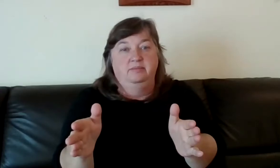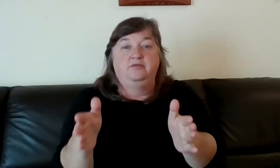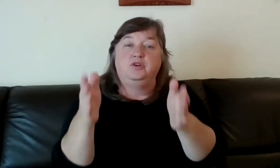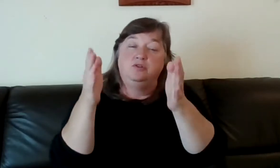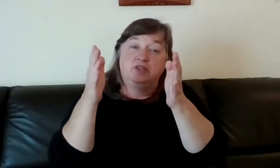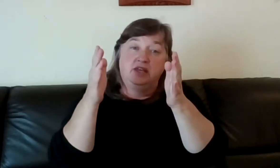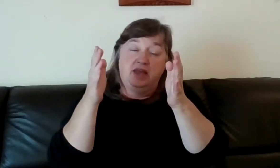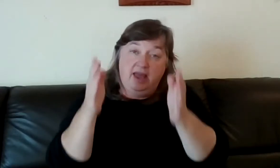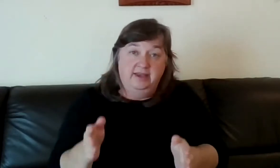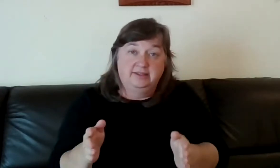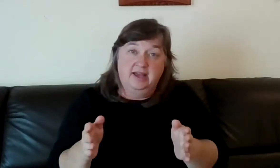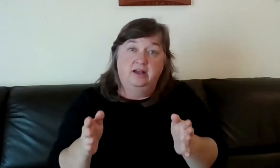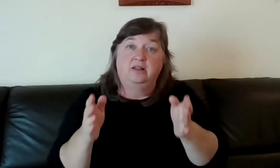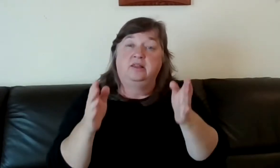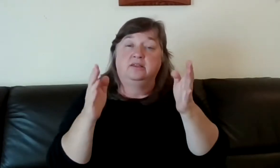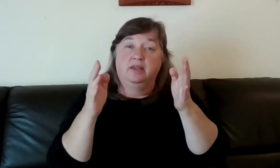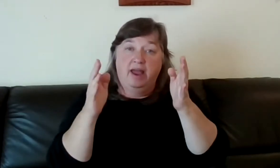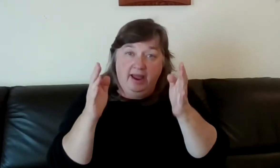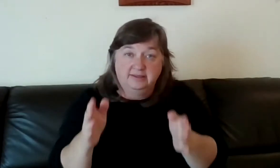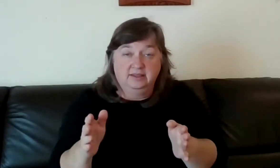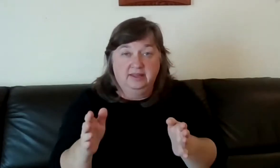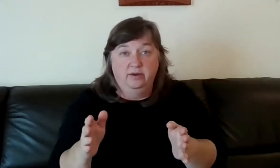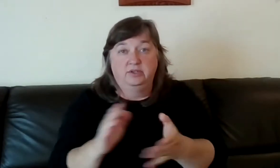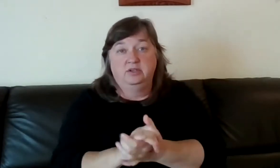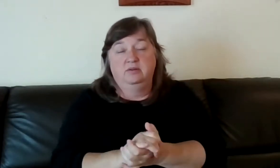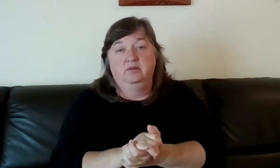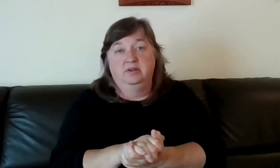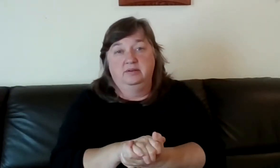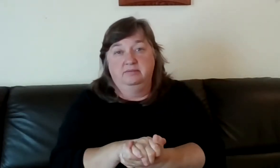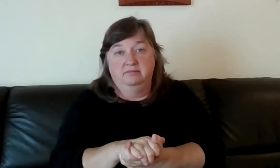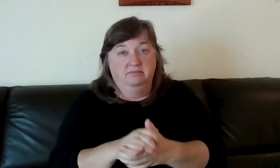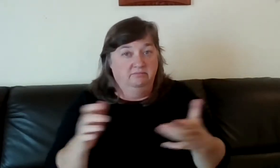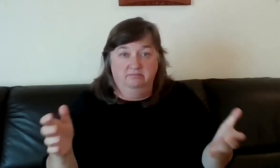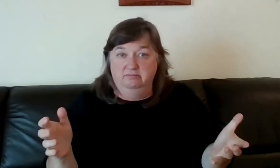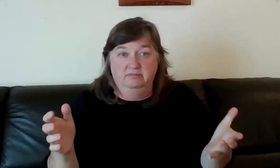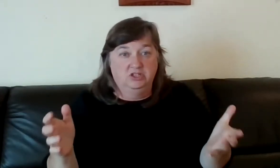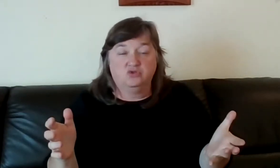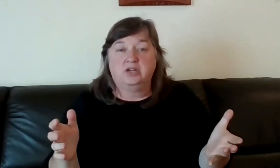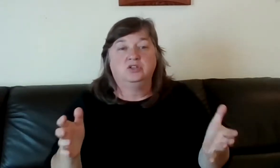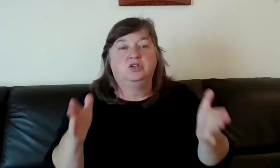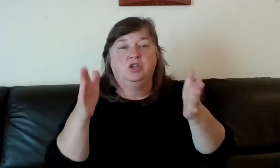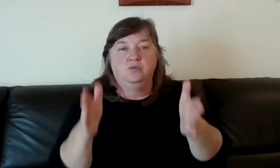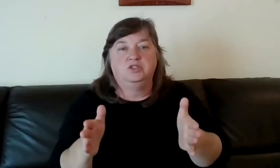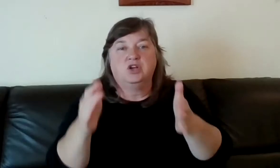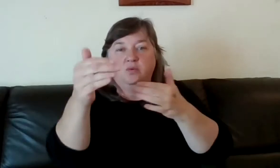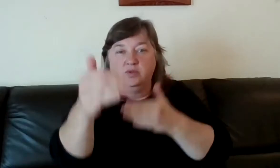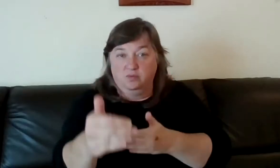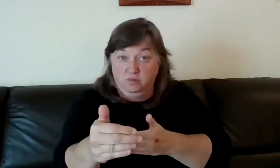if you're using ASL as the language is structured, you would start with